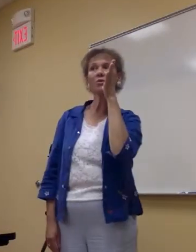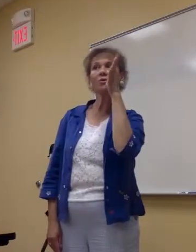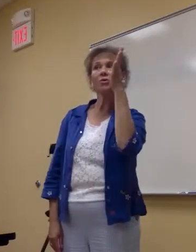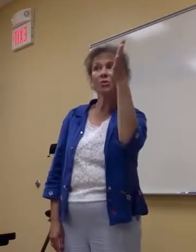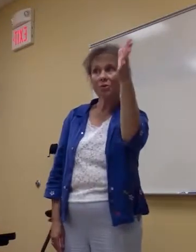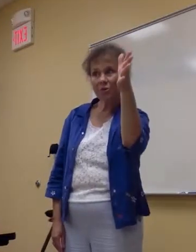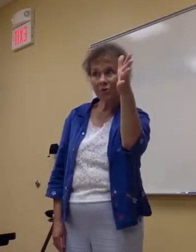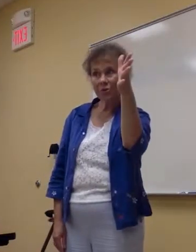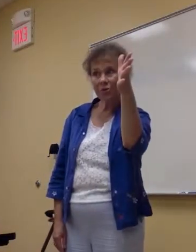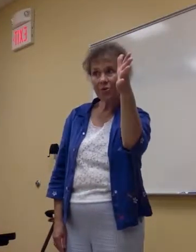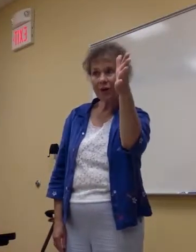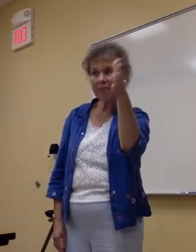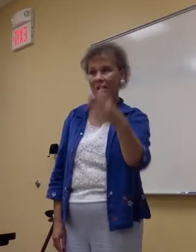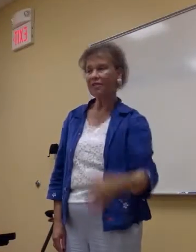grandmother,